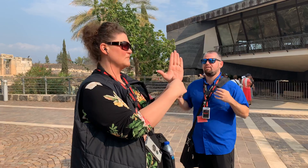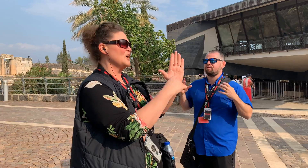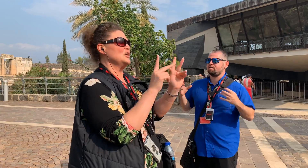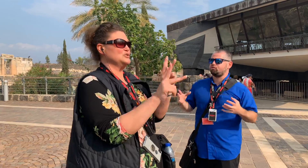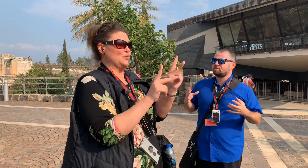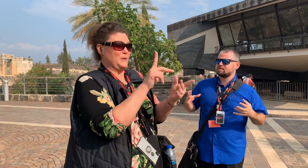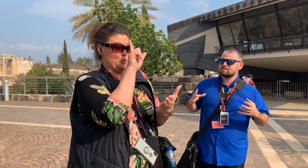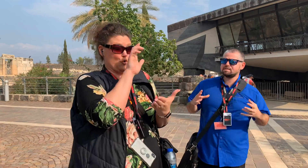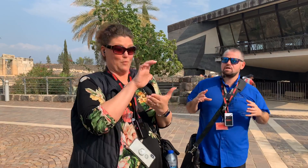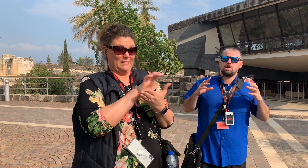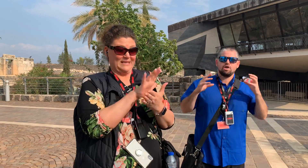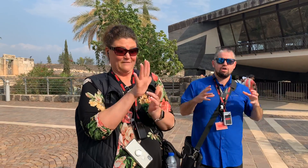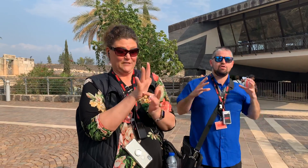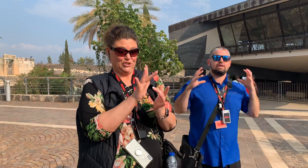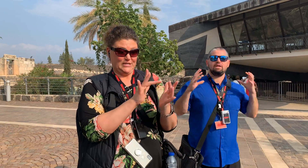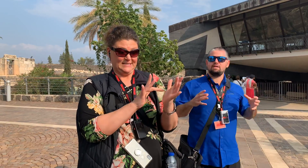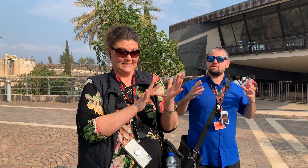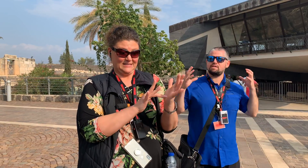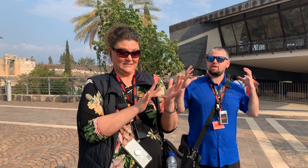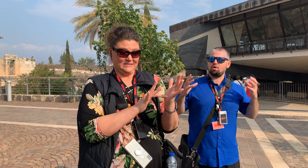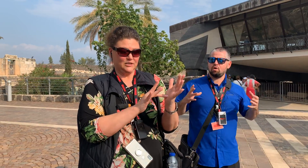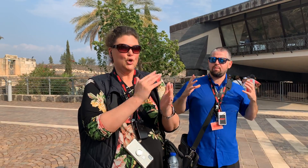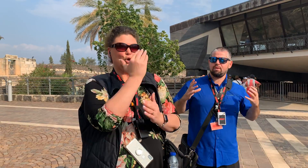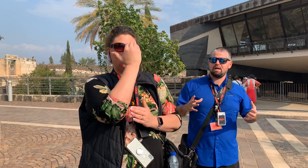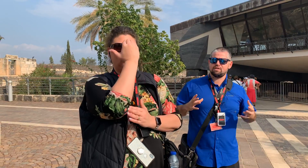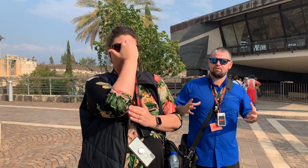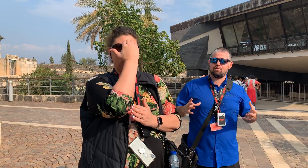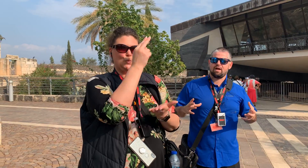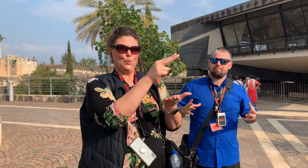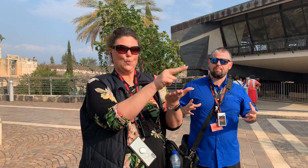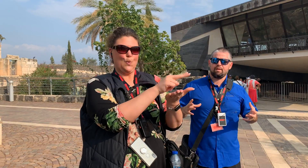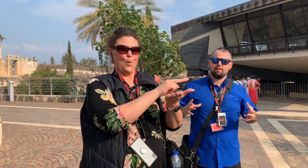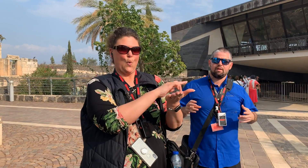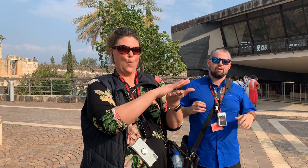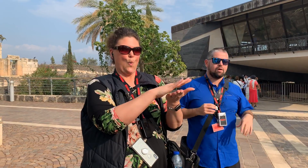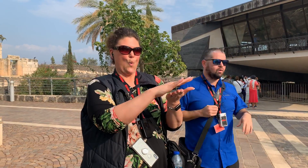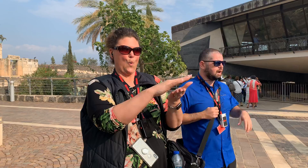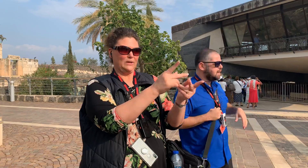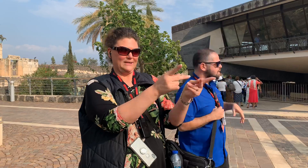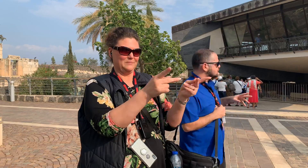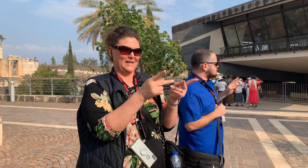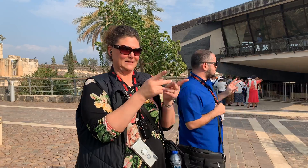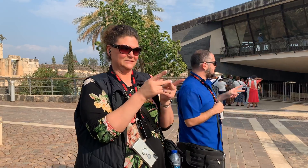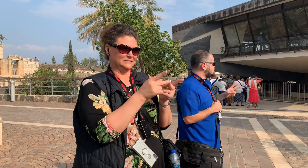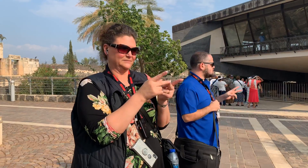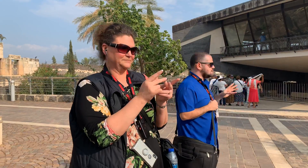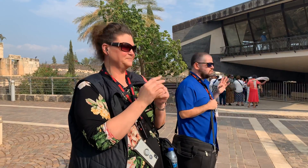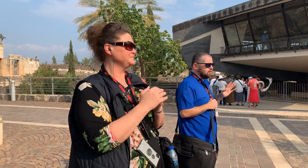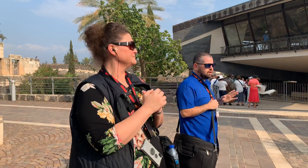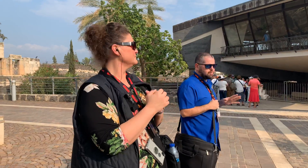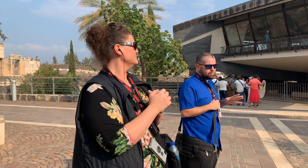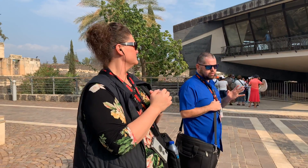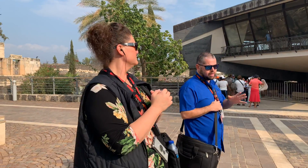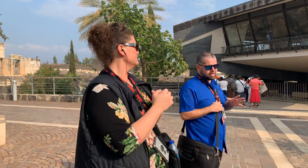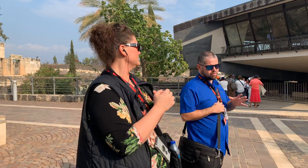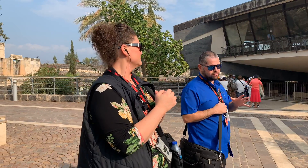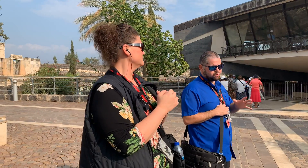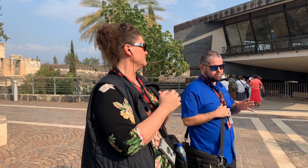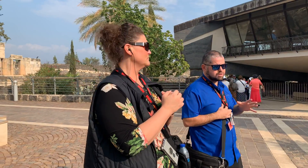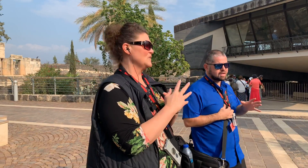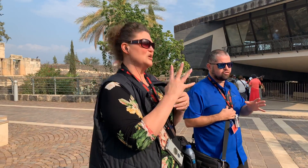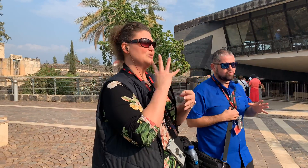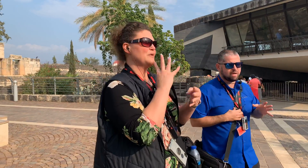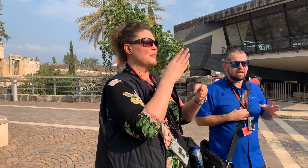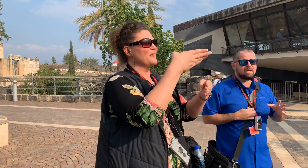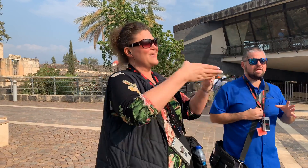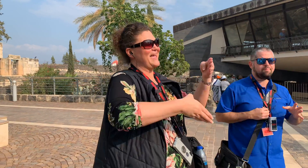who believed in Jesus knew that this is a holy place for them. Okay, so I'm talking about the end of the